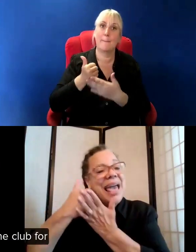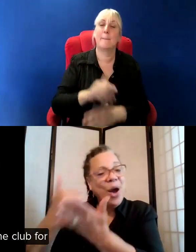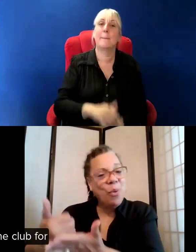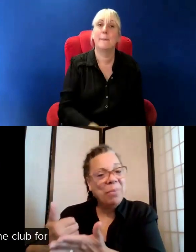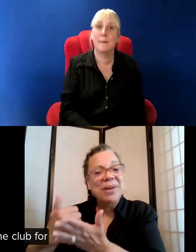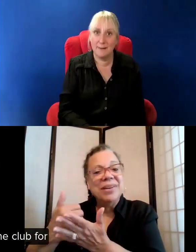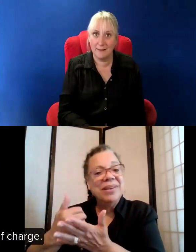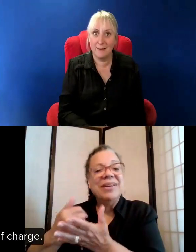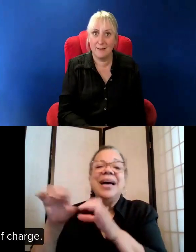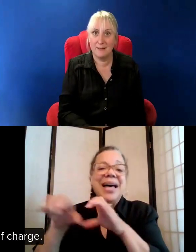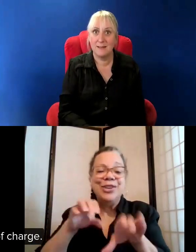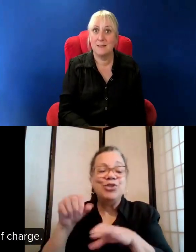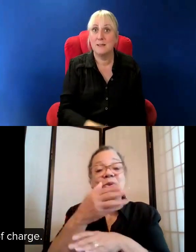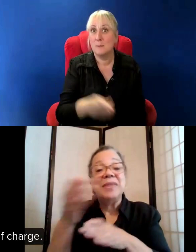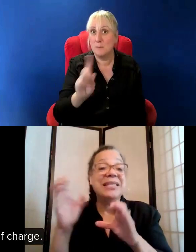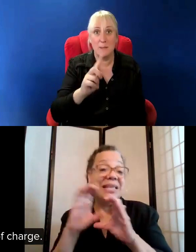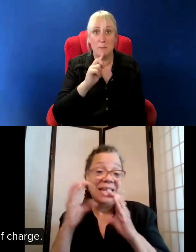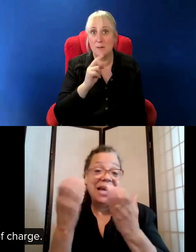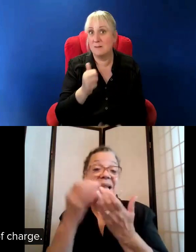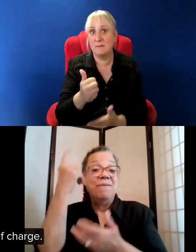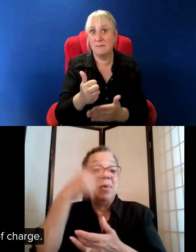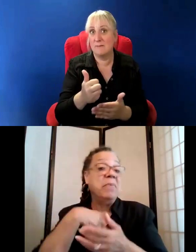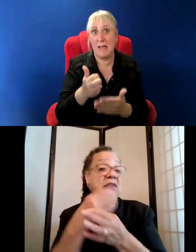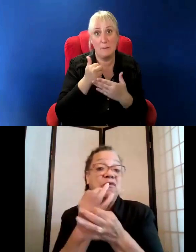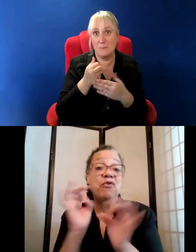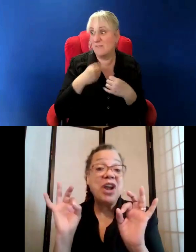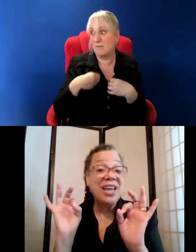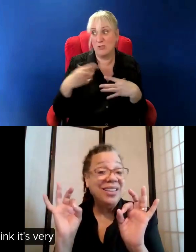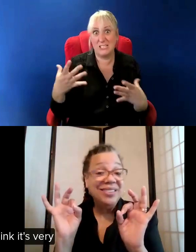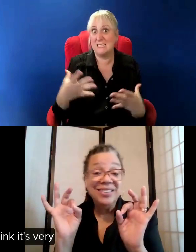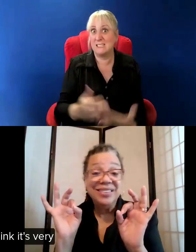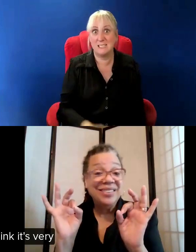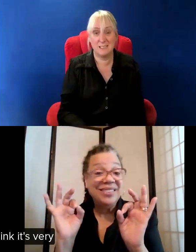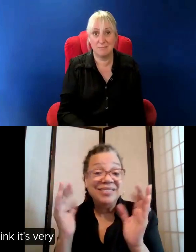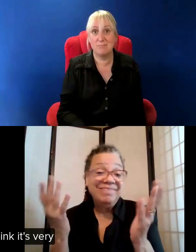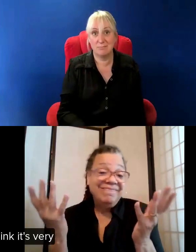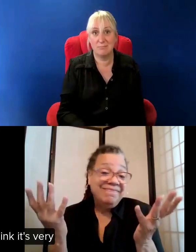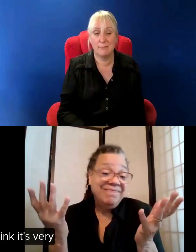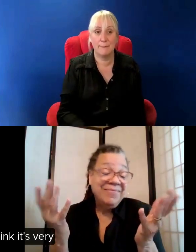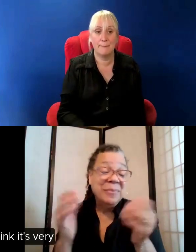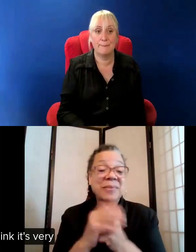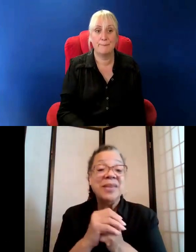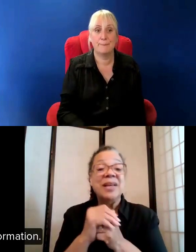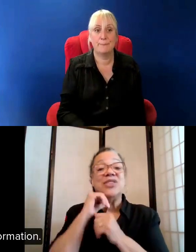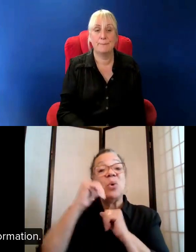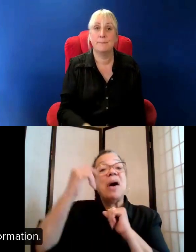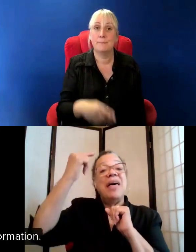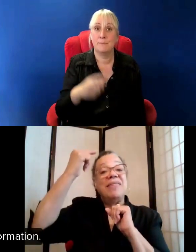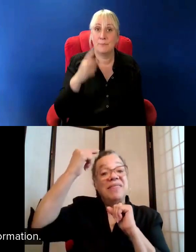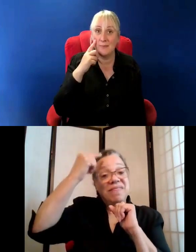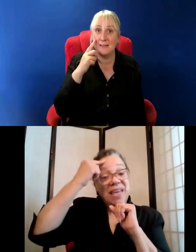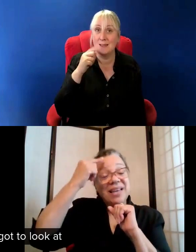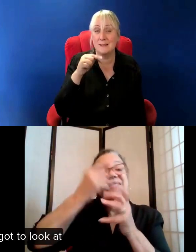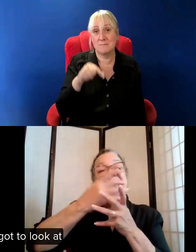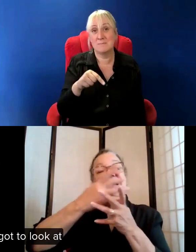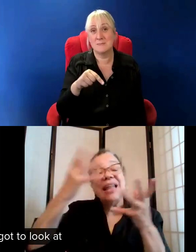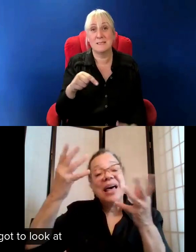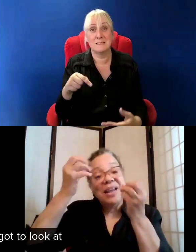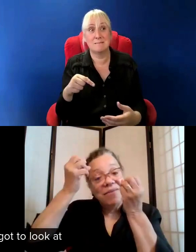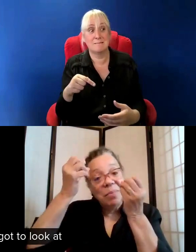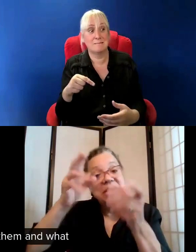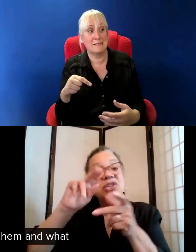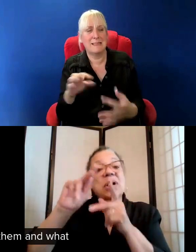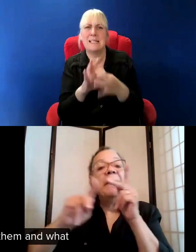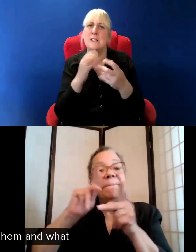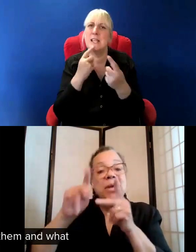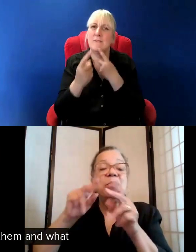done things at the club for me free of charge. And I just think it's very much information. You know, people have got to